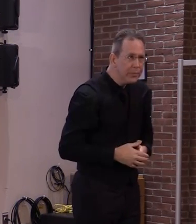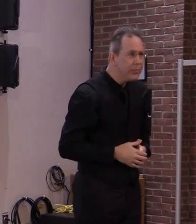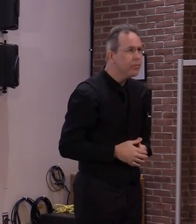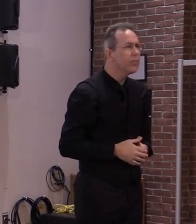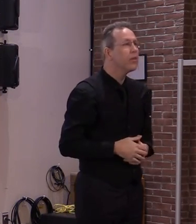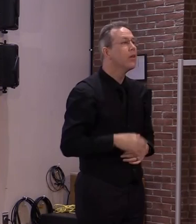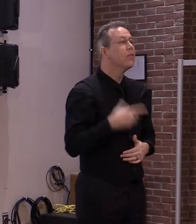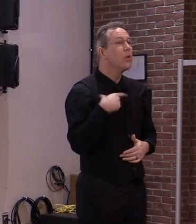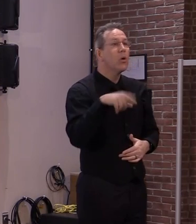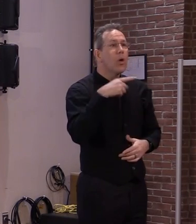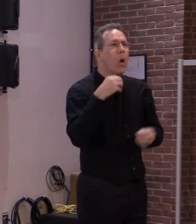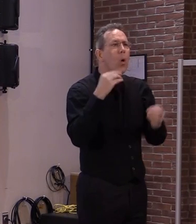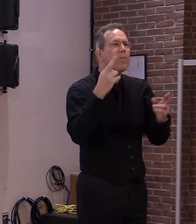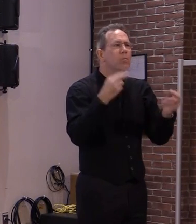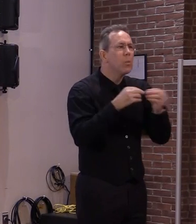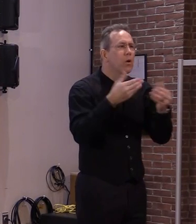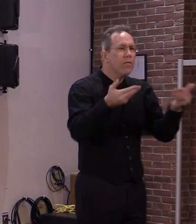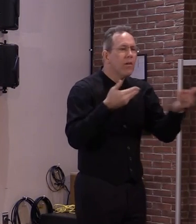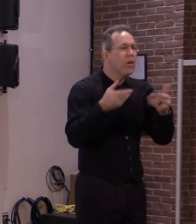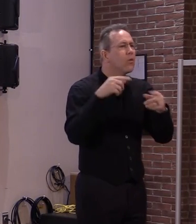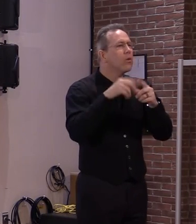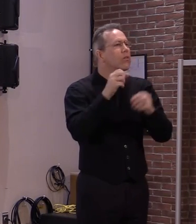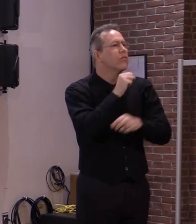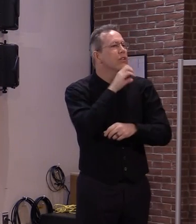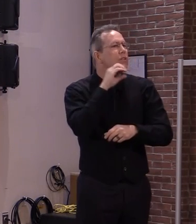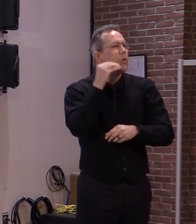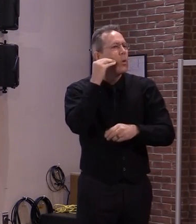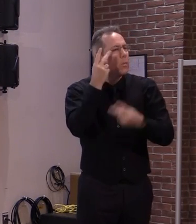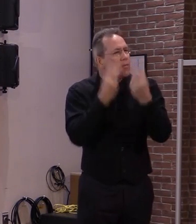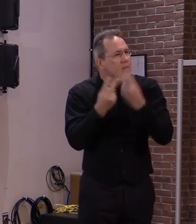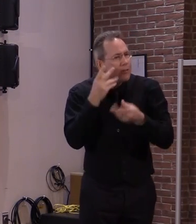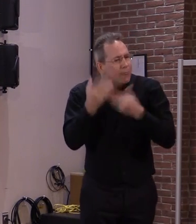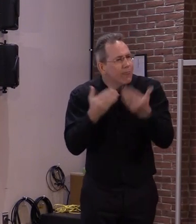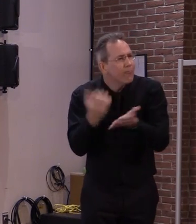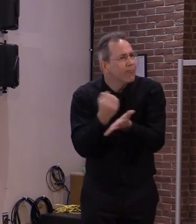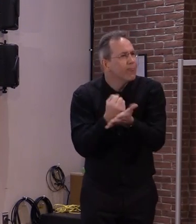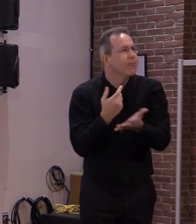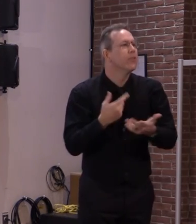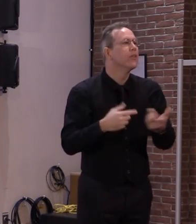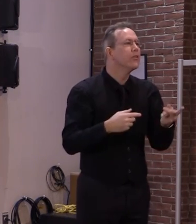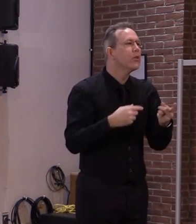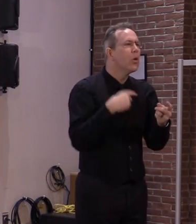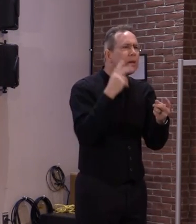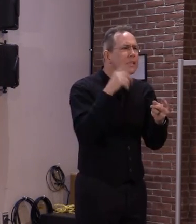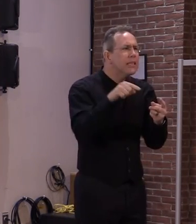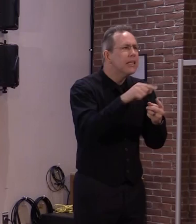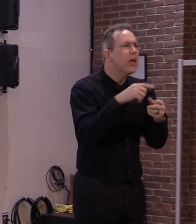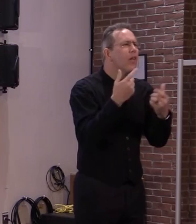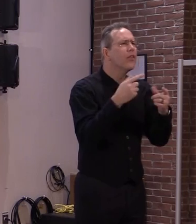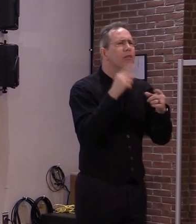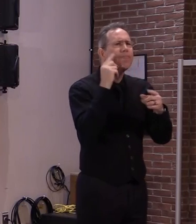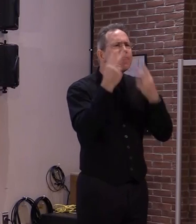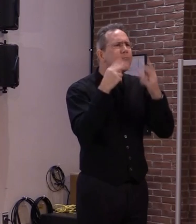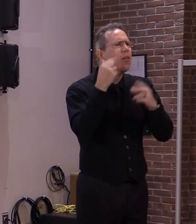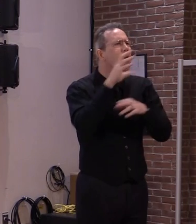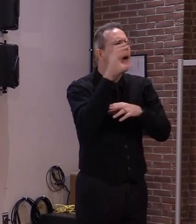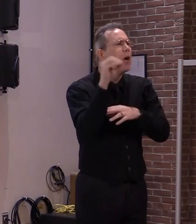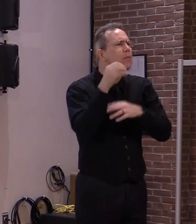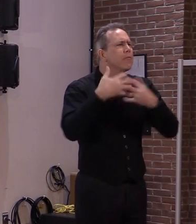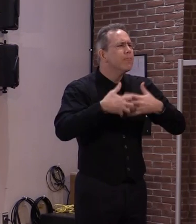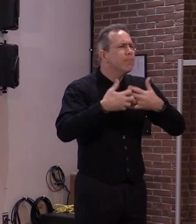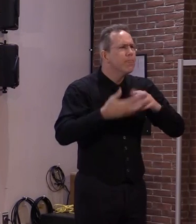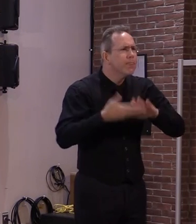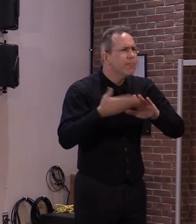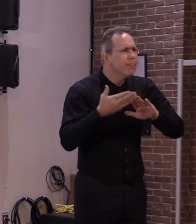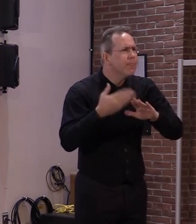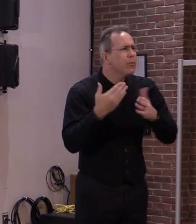other high effective vaccines are considered for emergency use approval. Now, I would